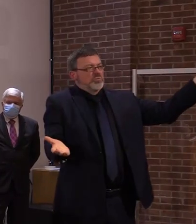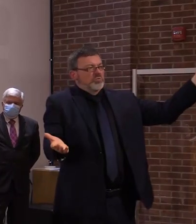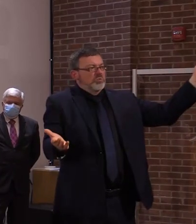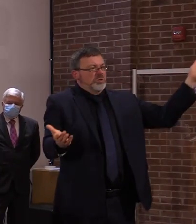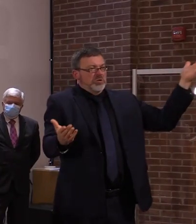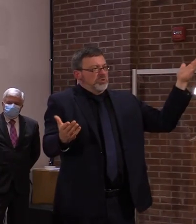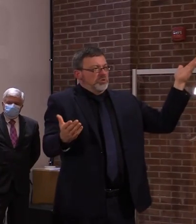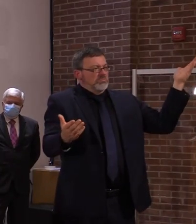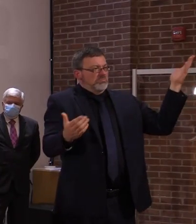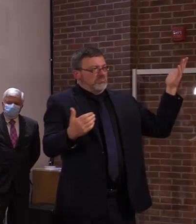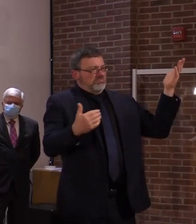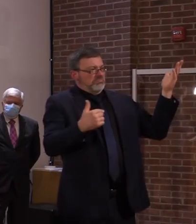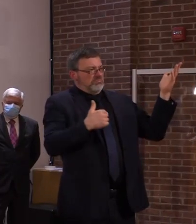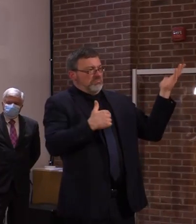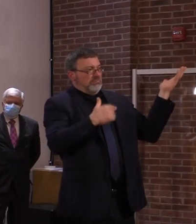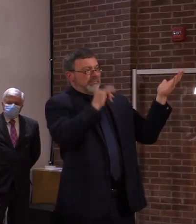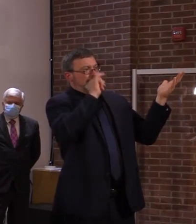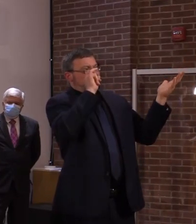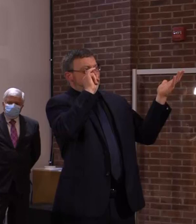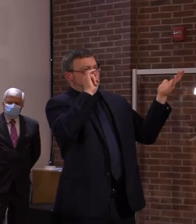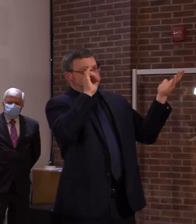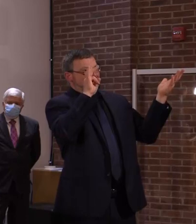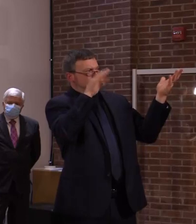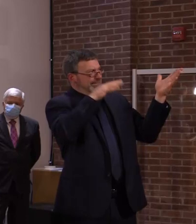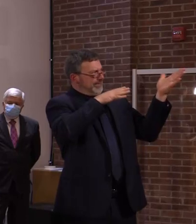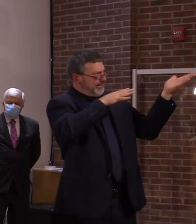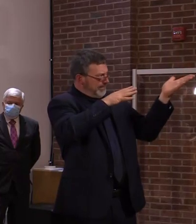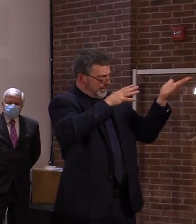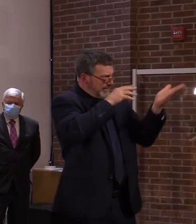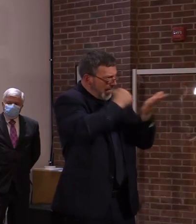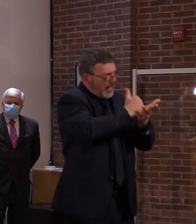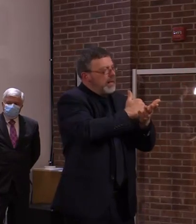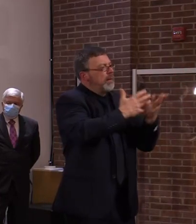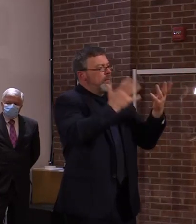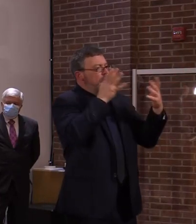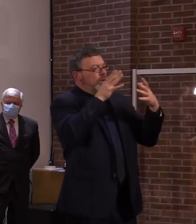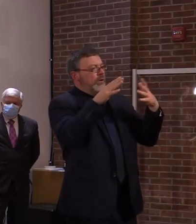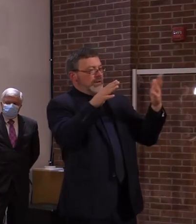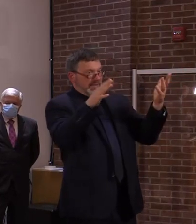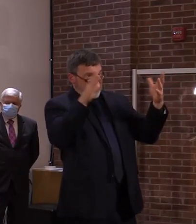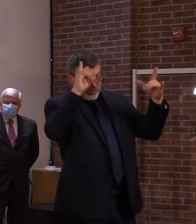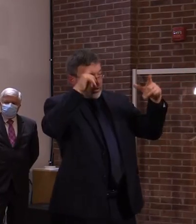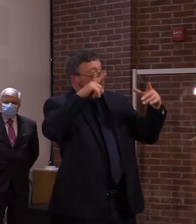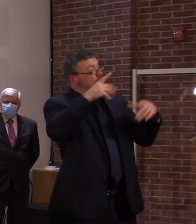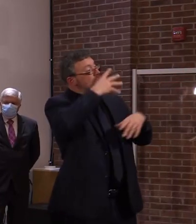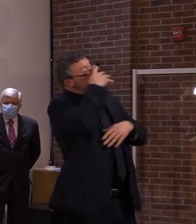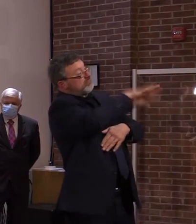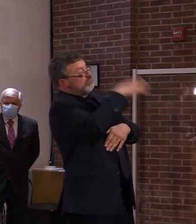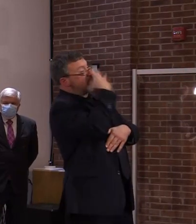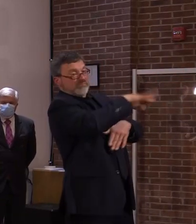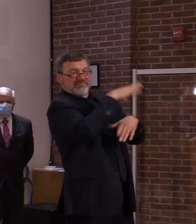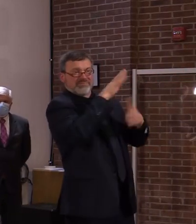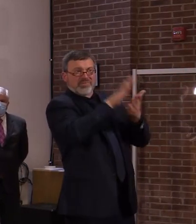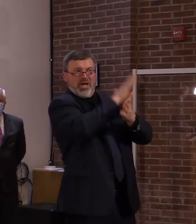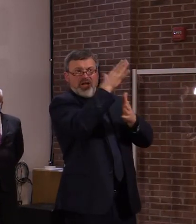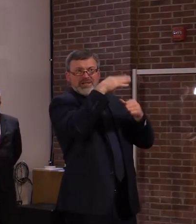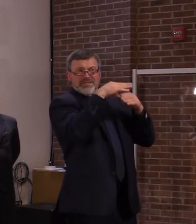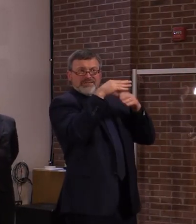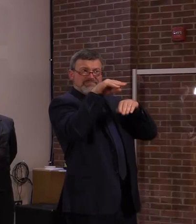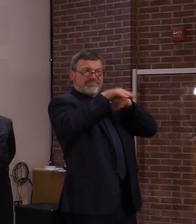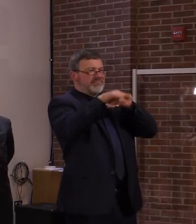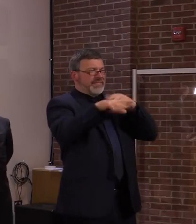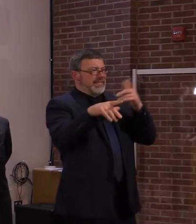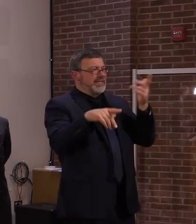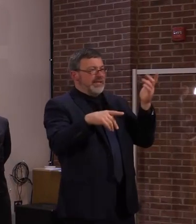It's unfortunate that they let their guard down, didn't follow the college's or the state's guidance regarding being